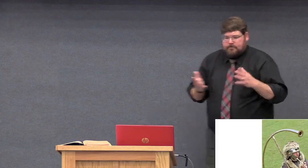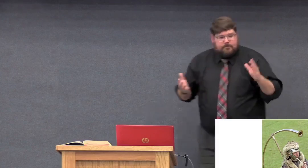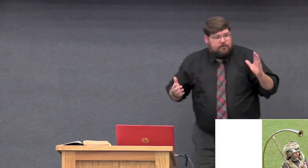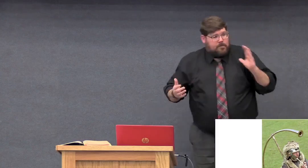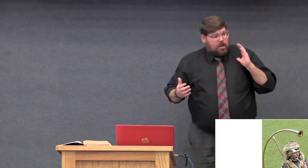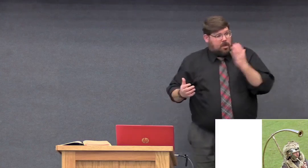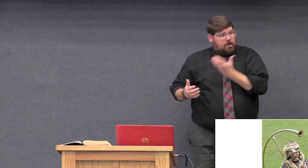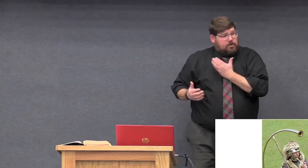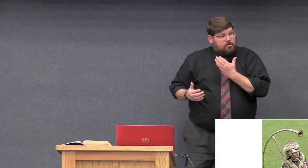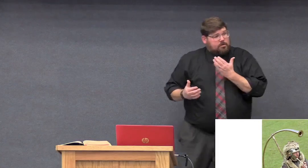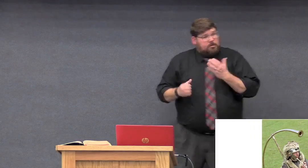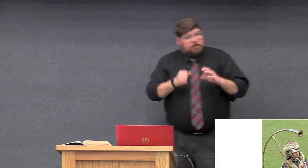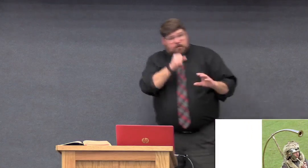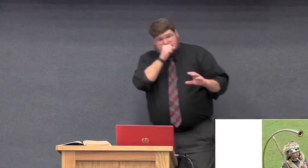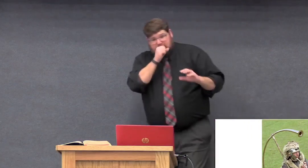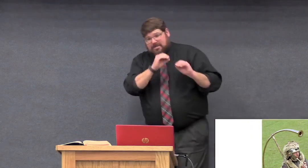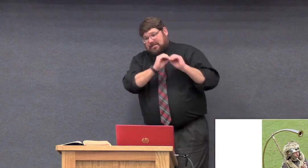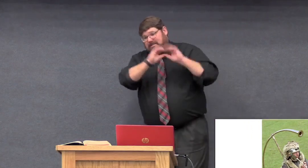out our orders for us.